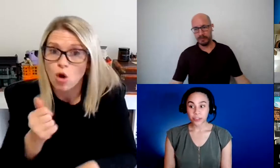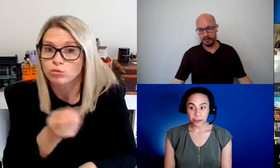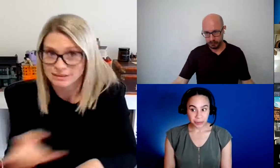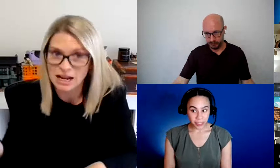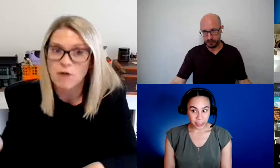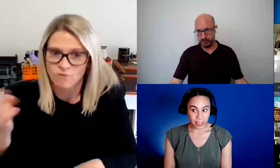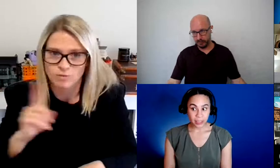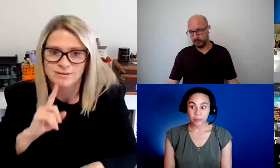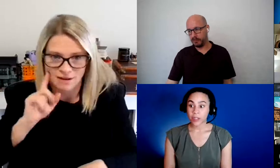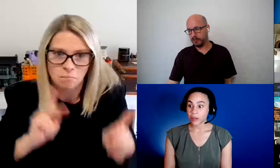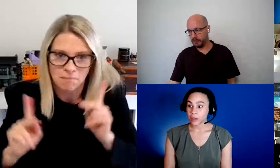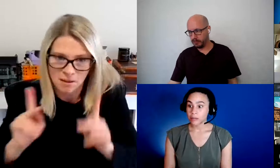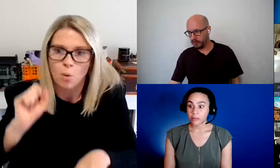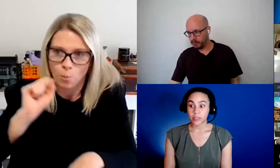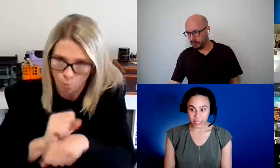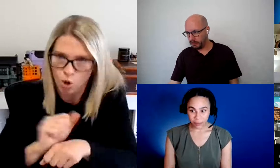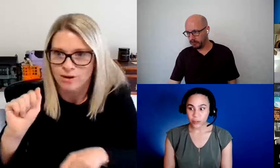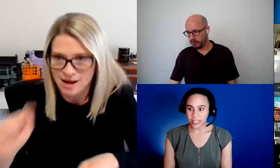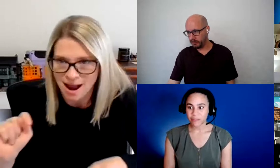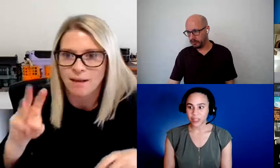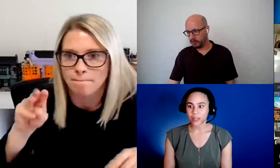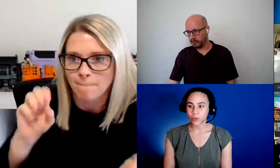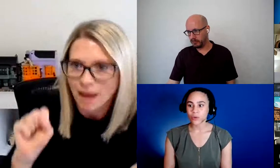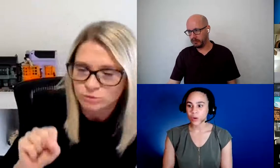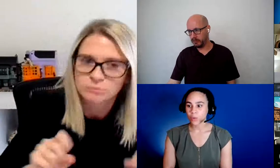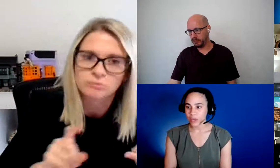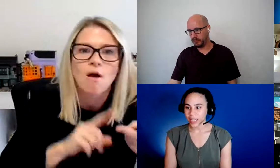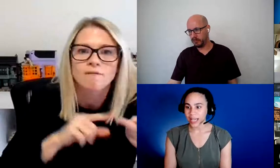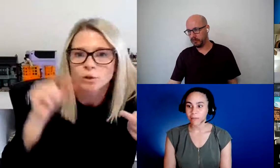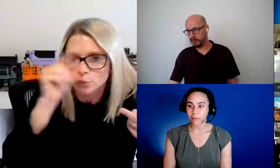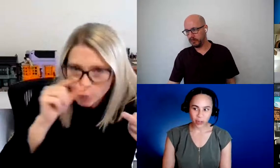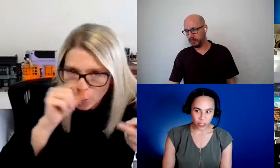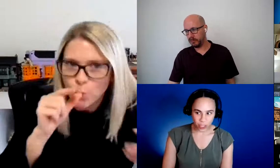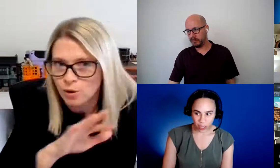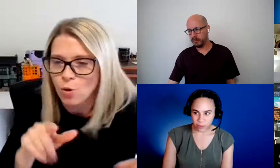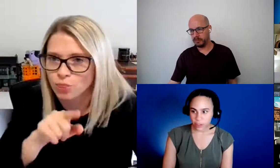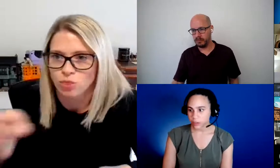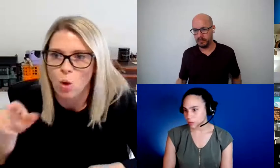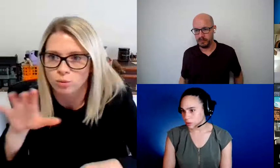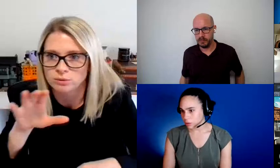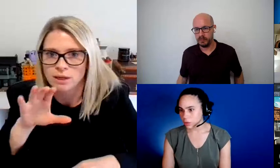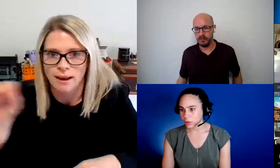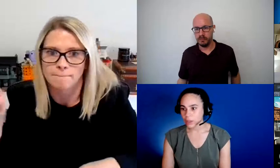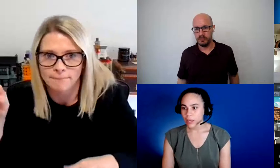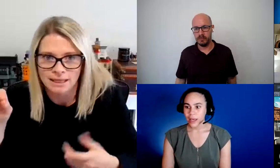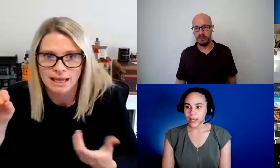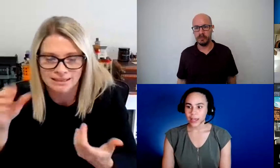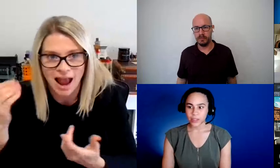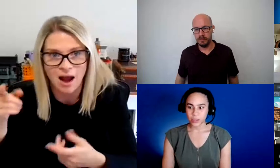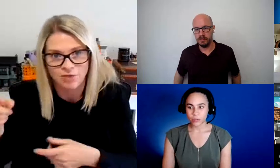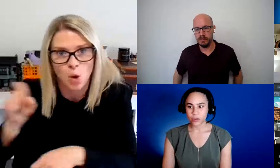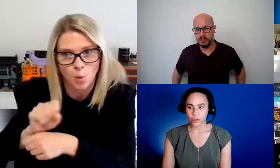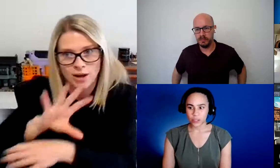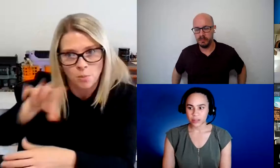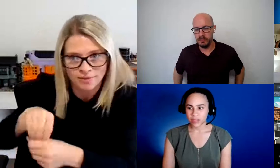Actually, there are several deaf people who are working at Microsoft, Google, and those sorts of